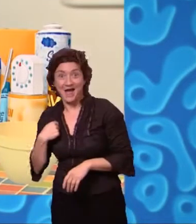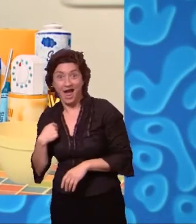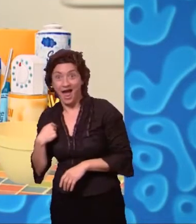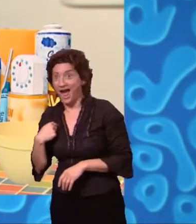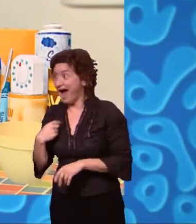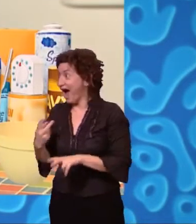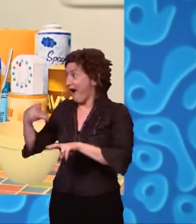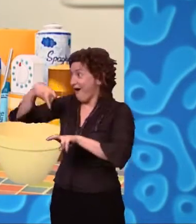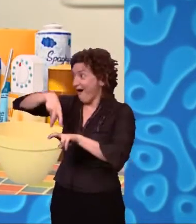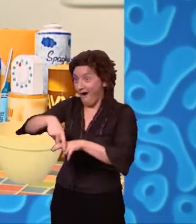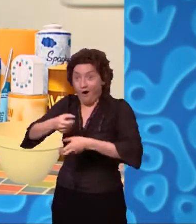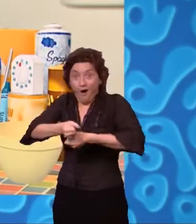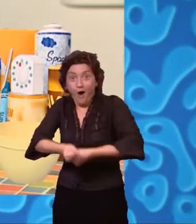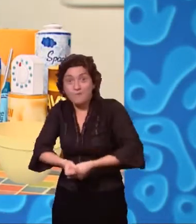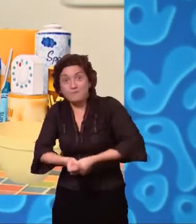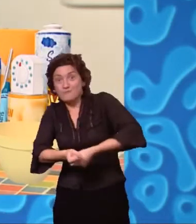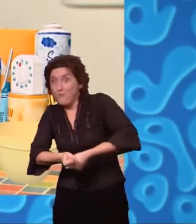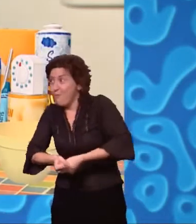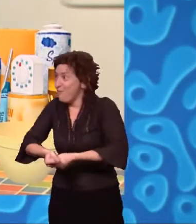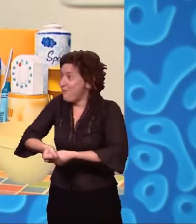Woohoo!